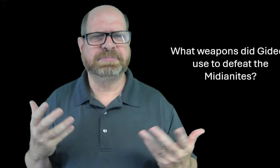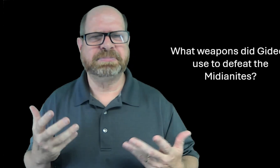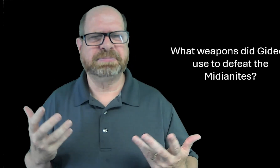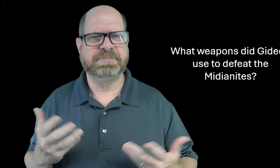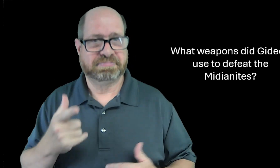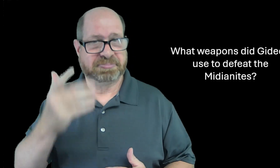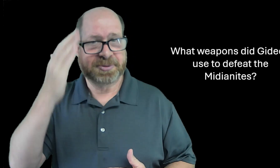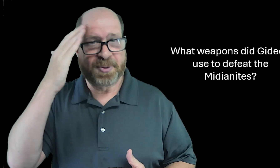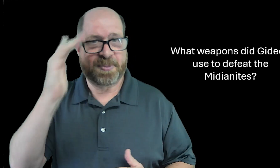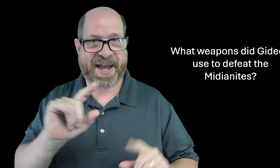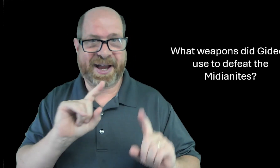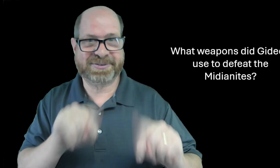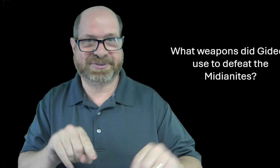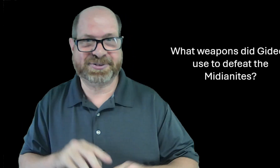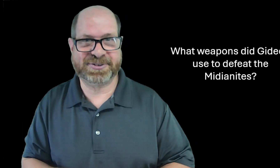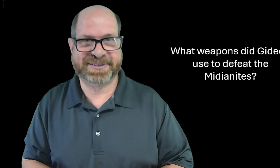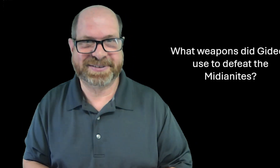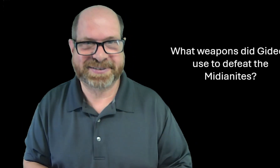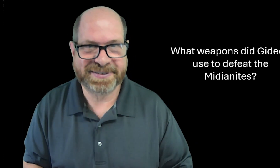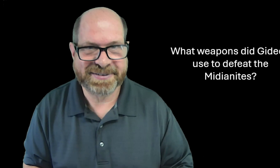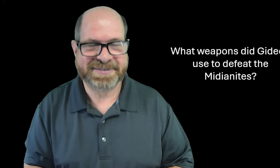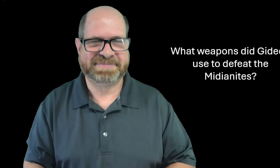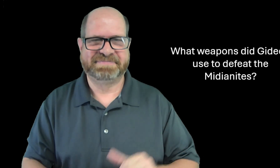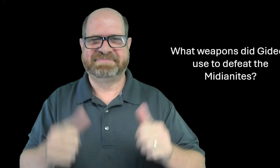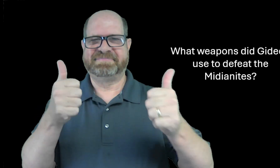weapon? Do you know the answer?